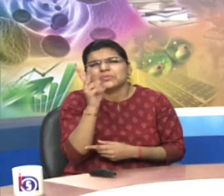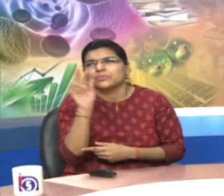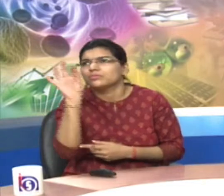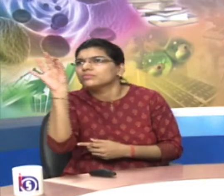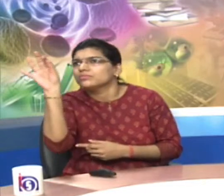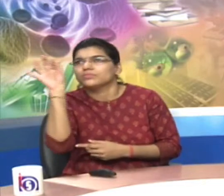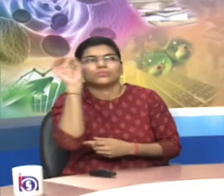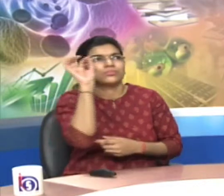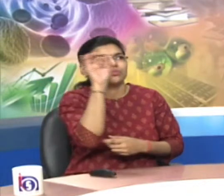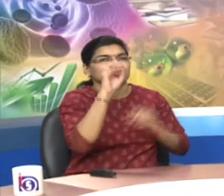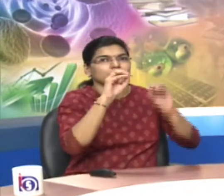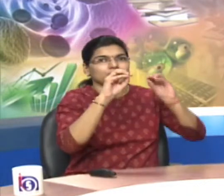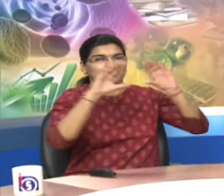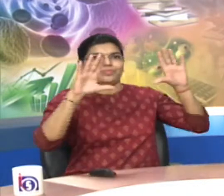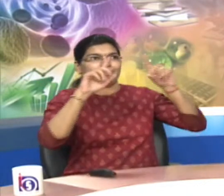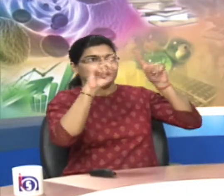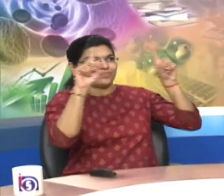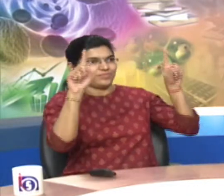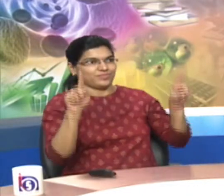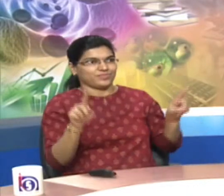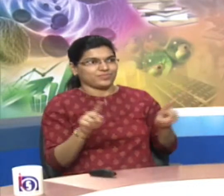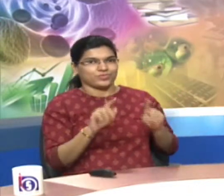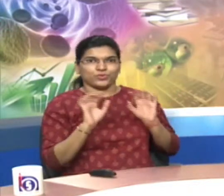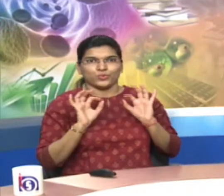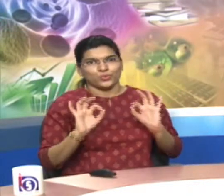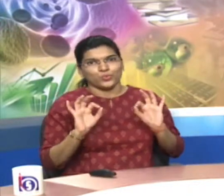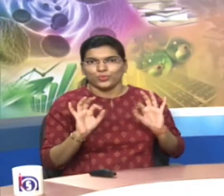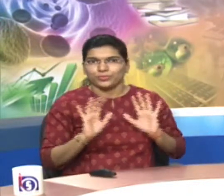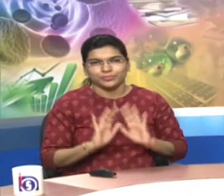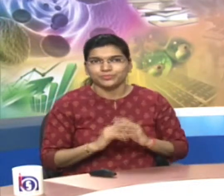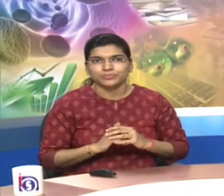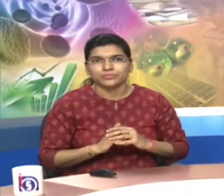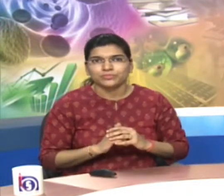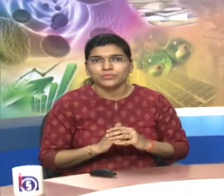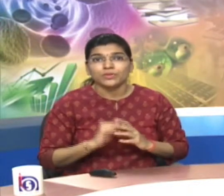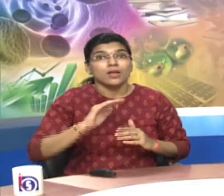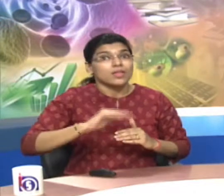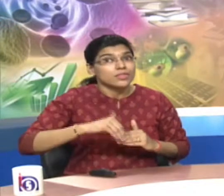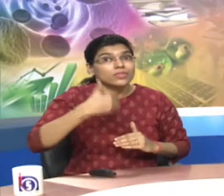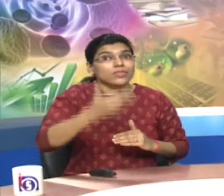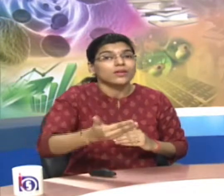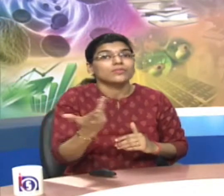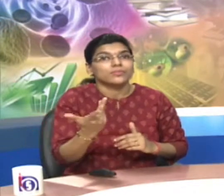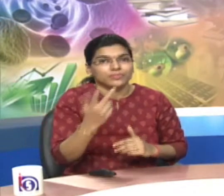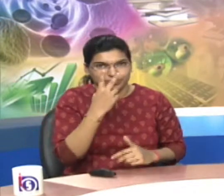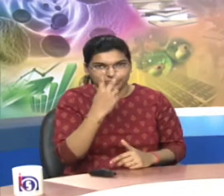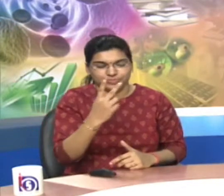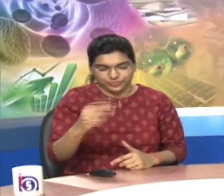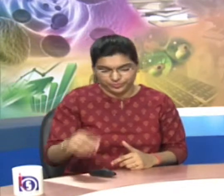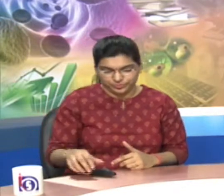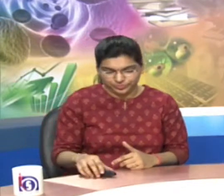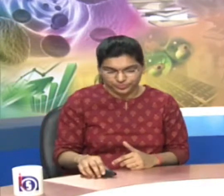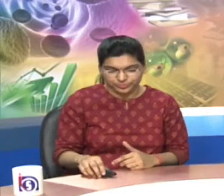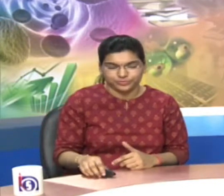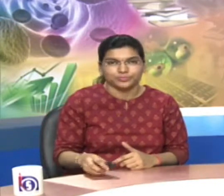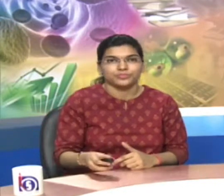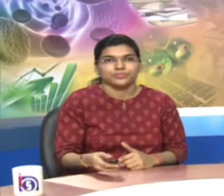and also we have made the necessary changes, the blue or the red. Then after that,